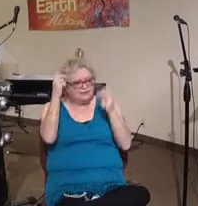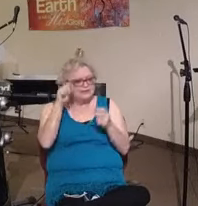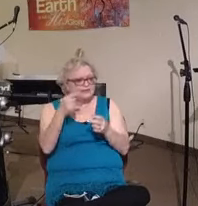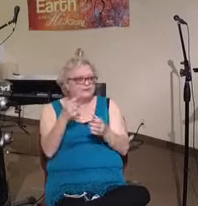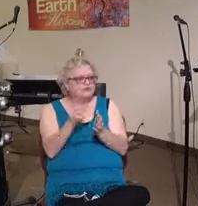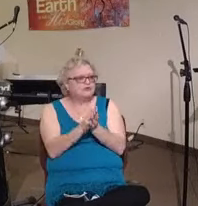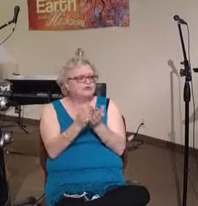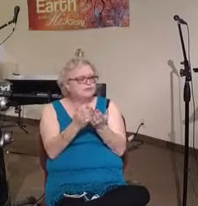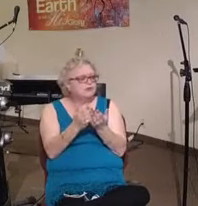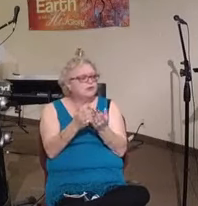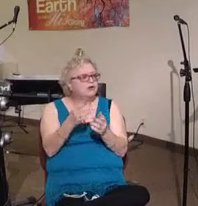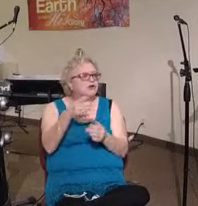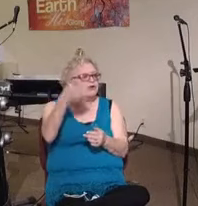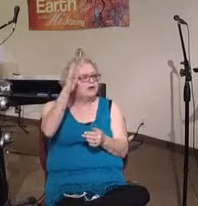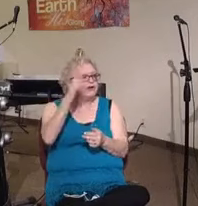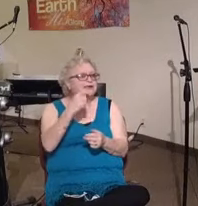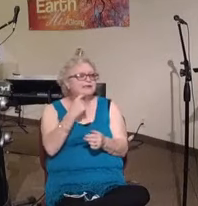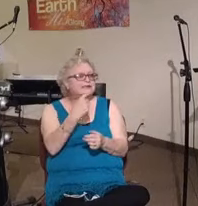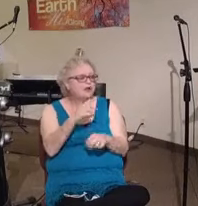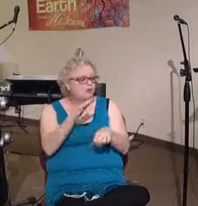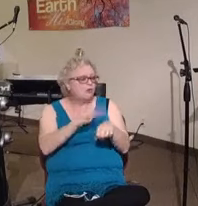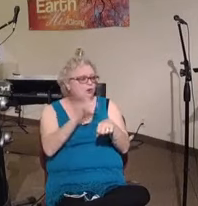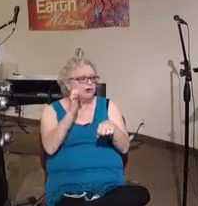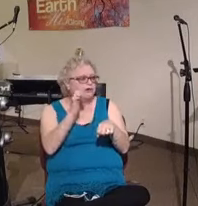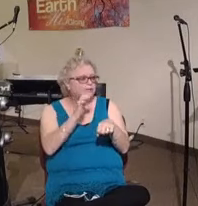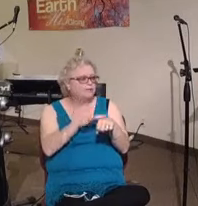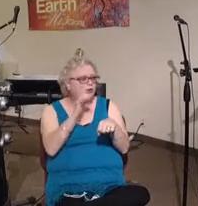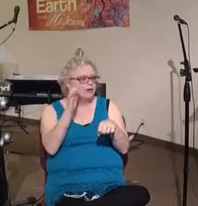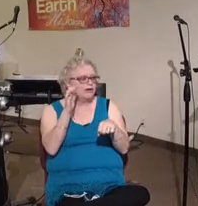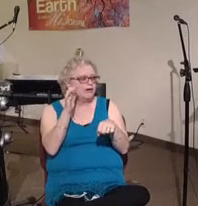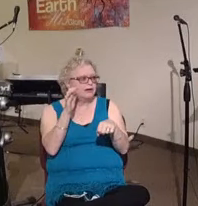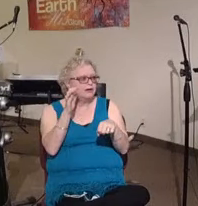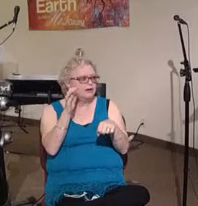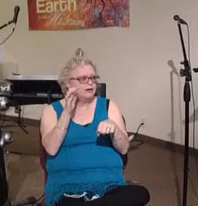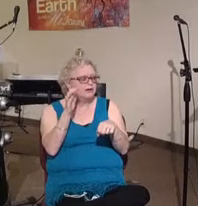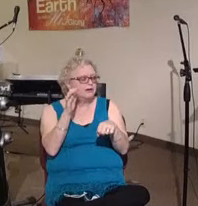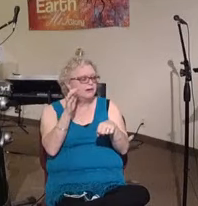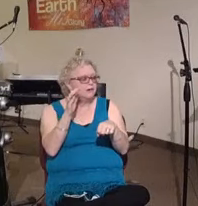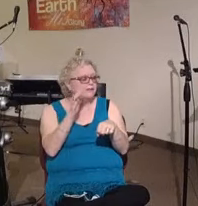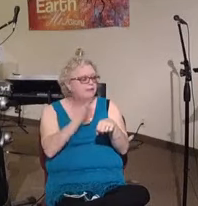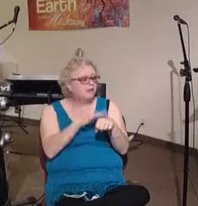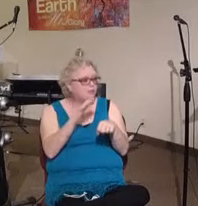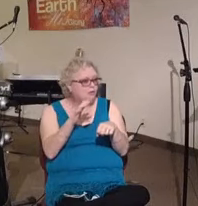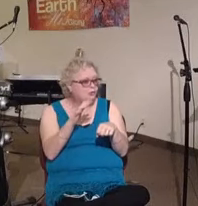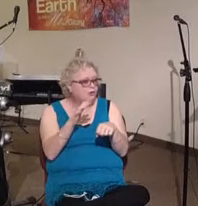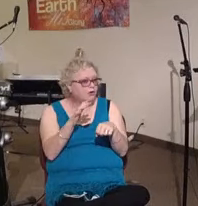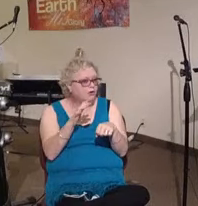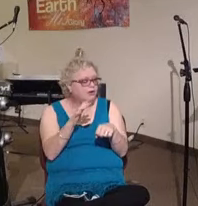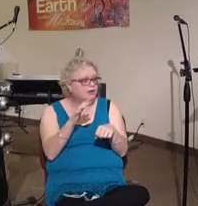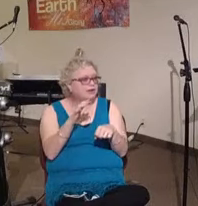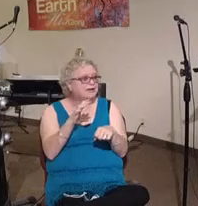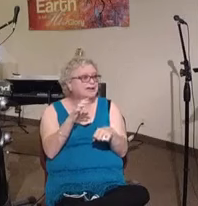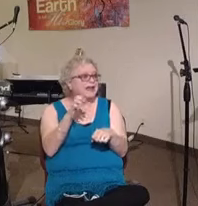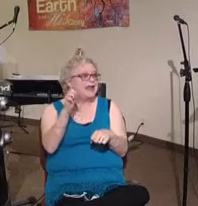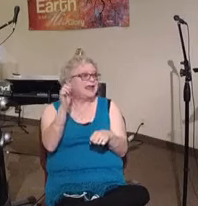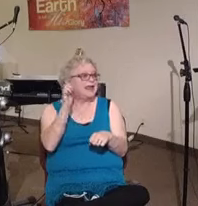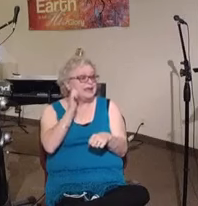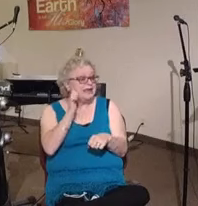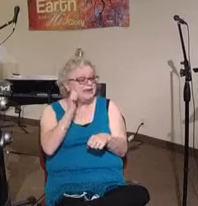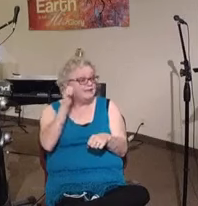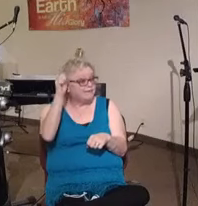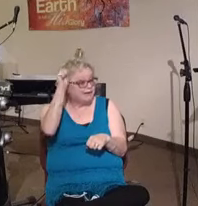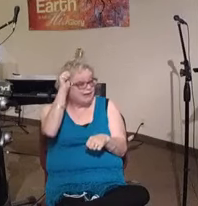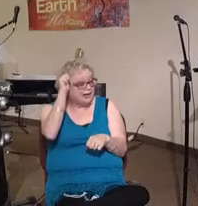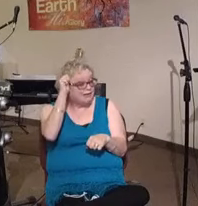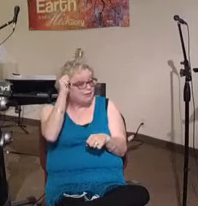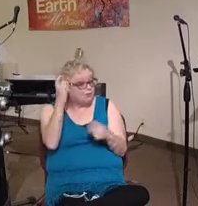God is telling us, beware, warning. He warned Eve and Adam, and what did